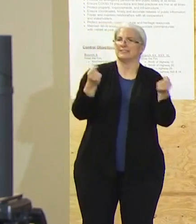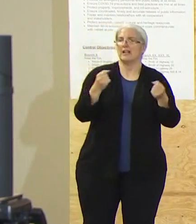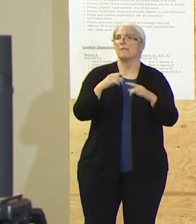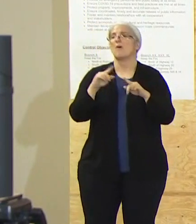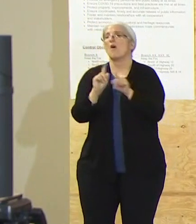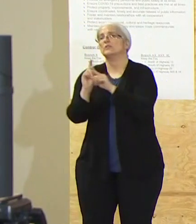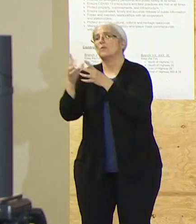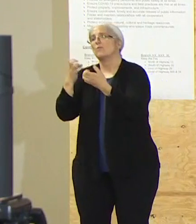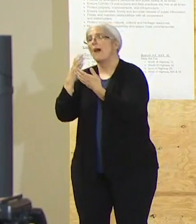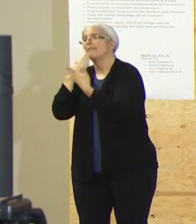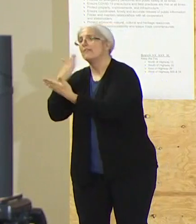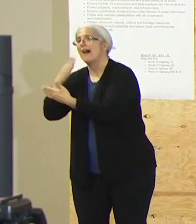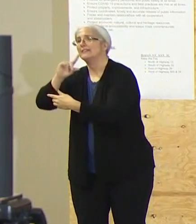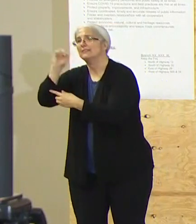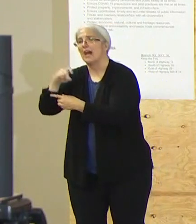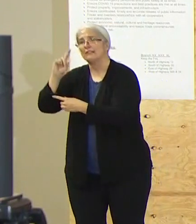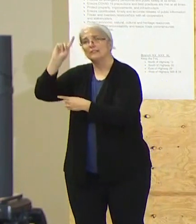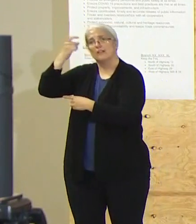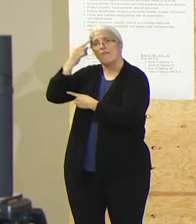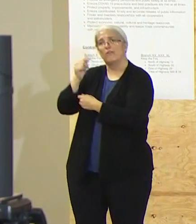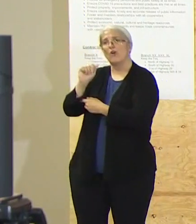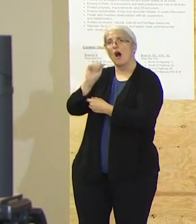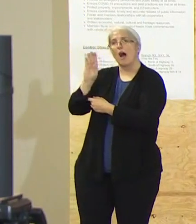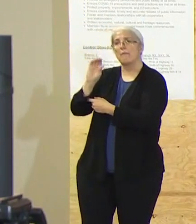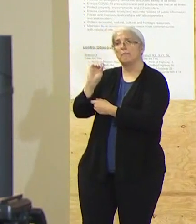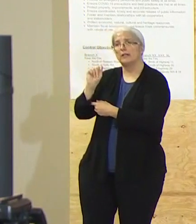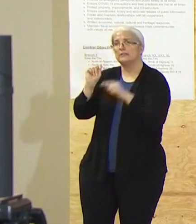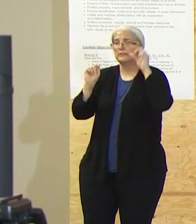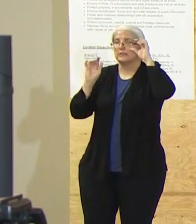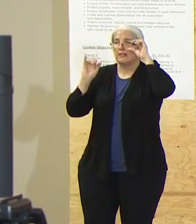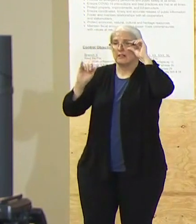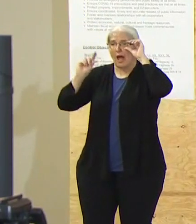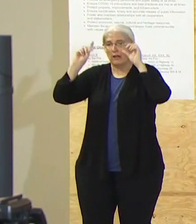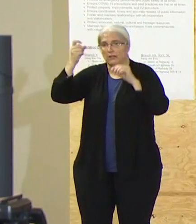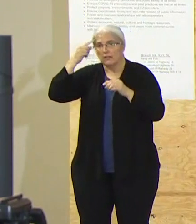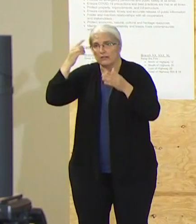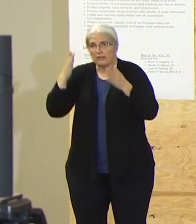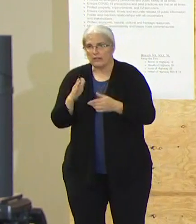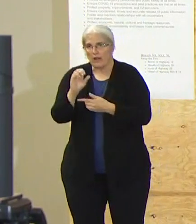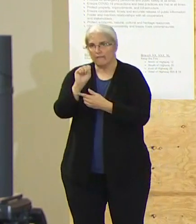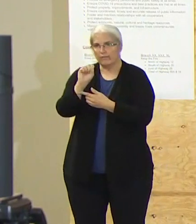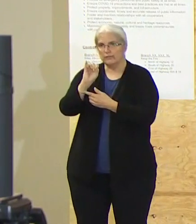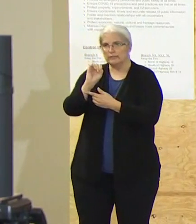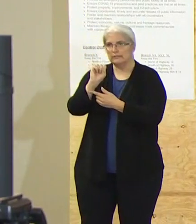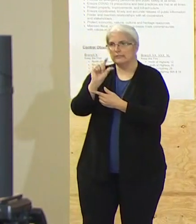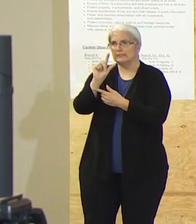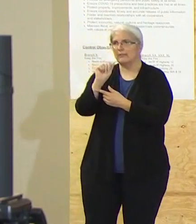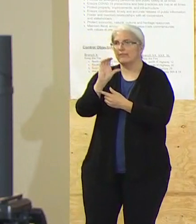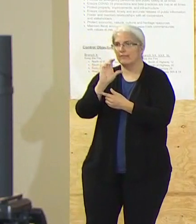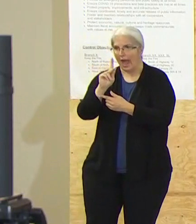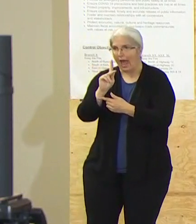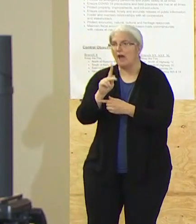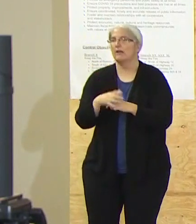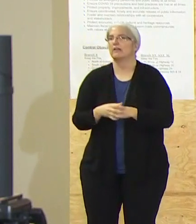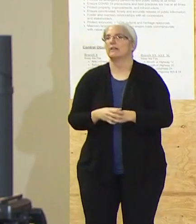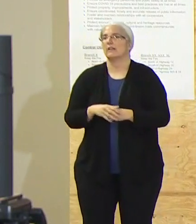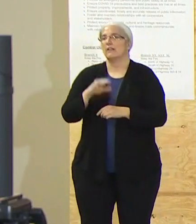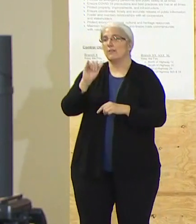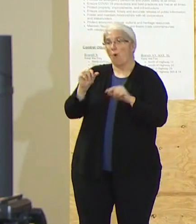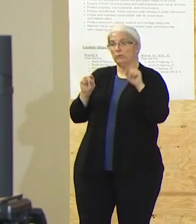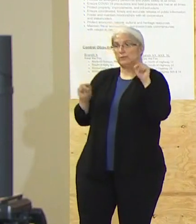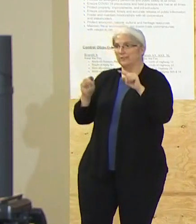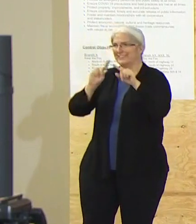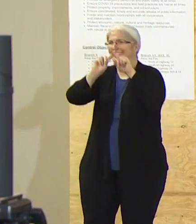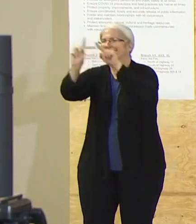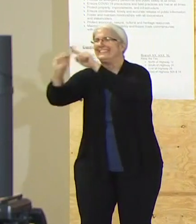his support, and Governor Sisolak as well. Again, those states are also dealing with their own